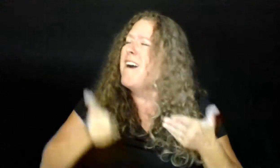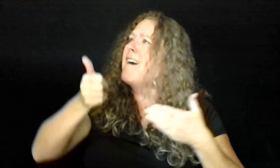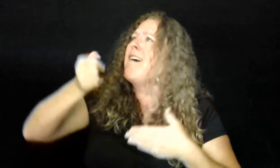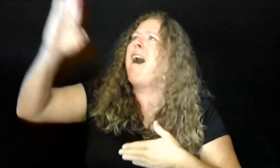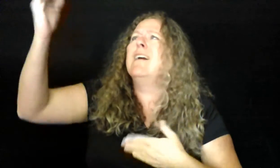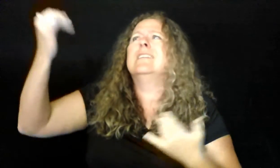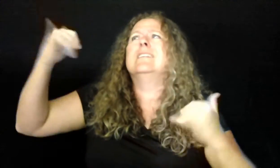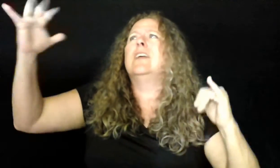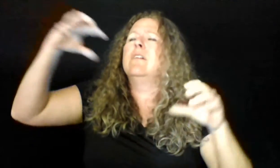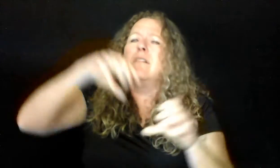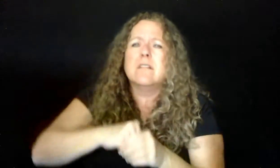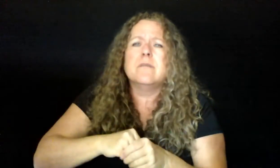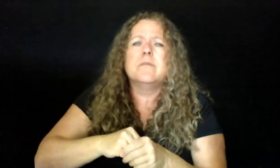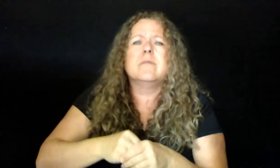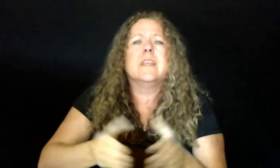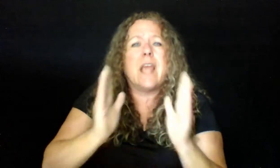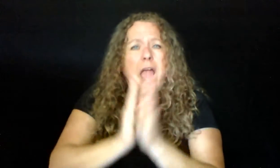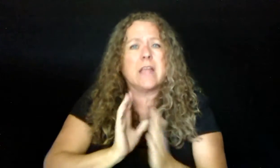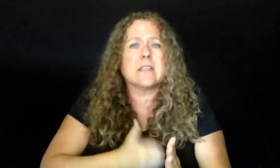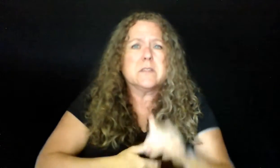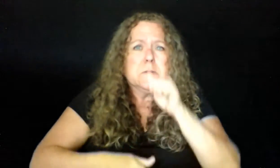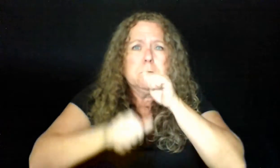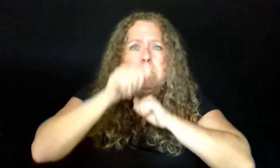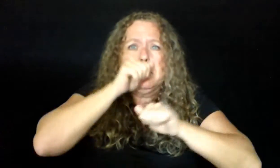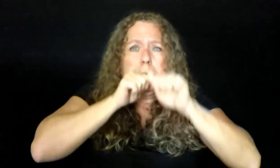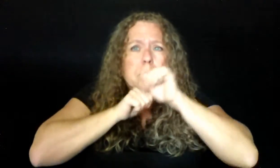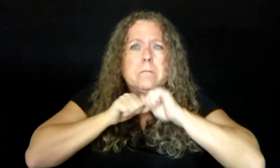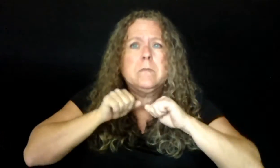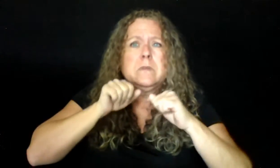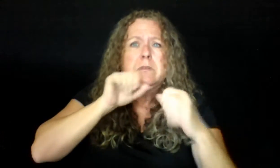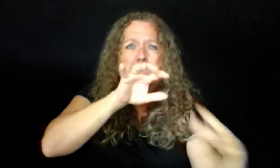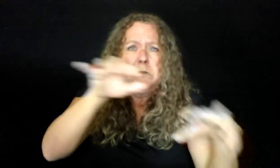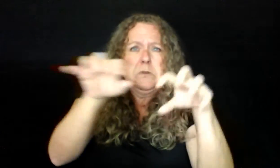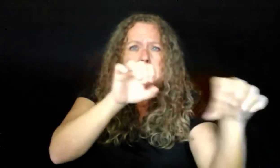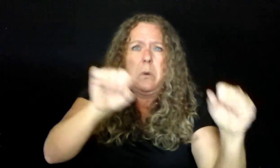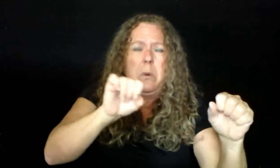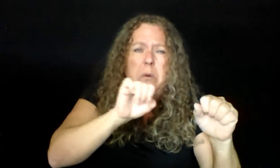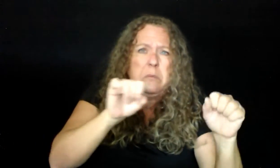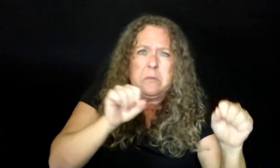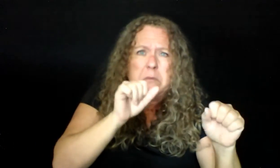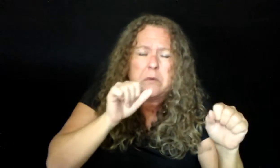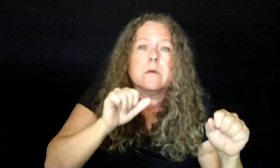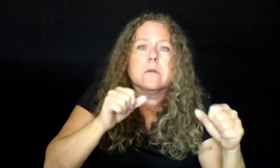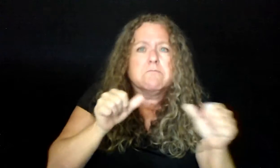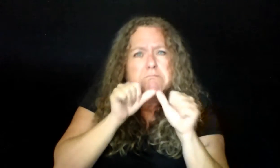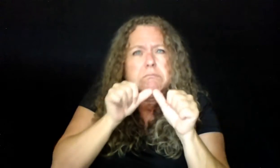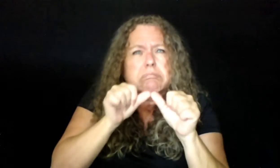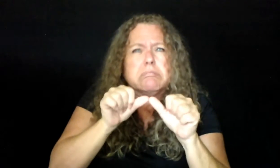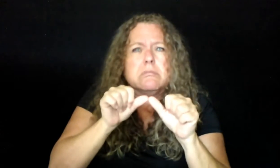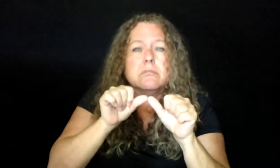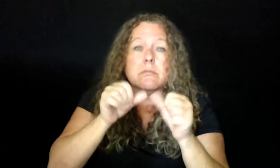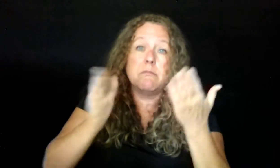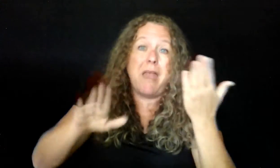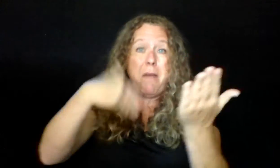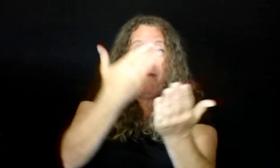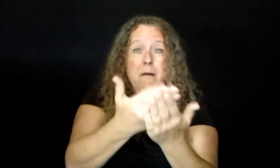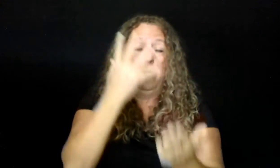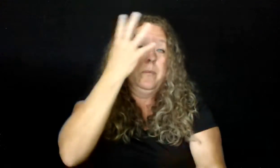on. Who knows, it might take you to a beautiful tropical island or somewhere